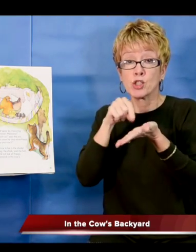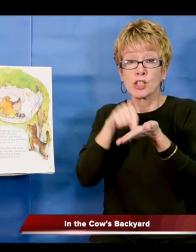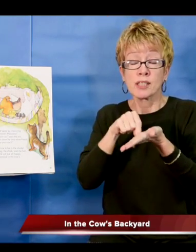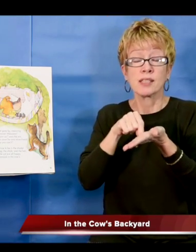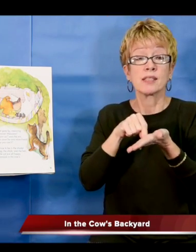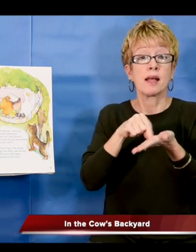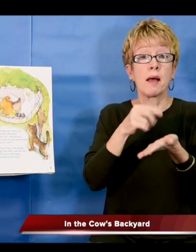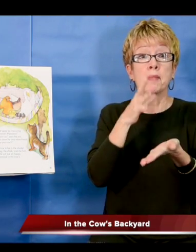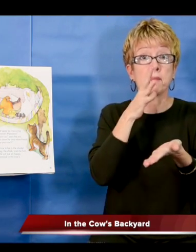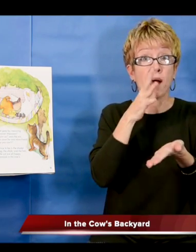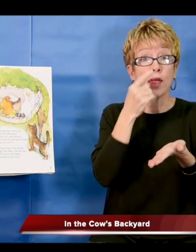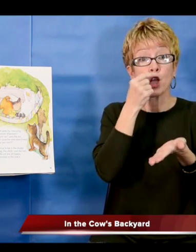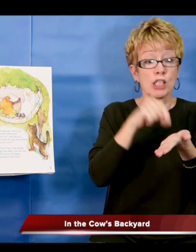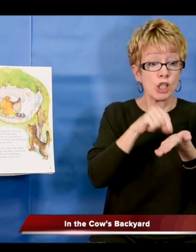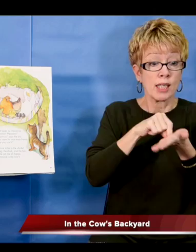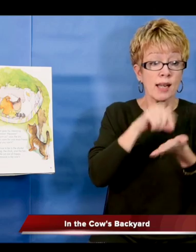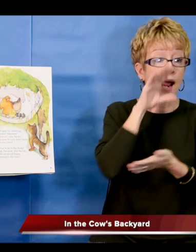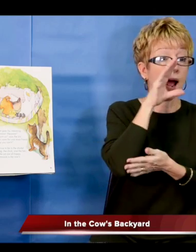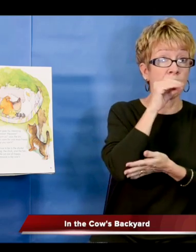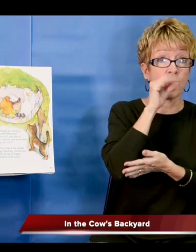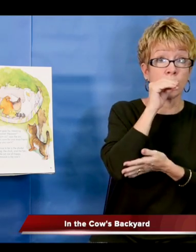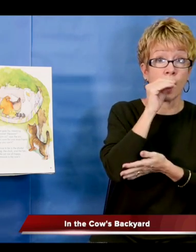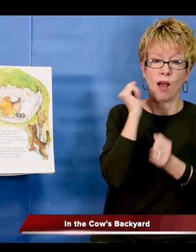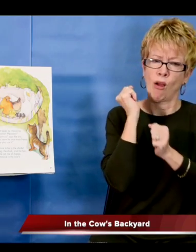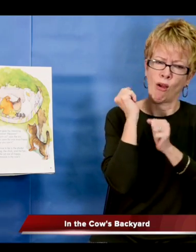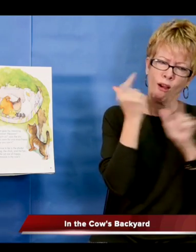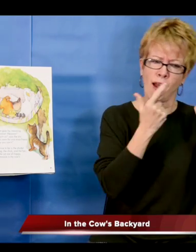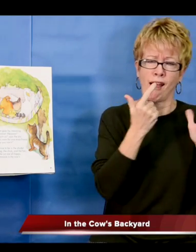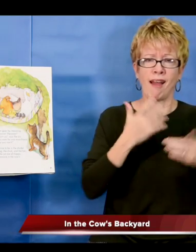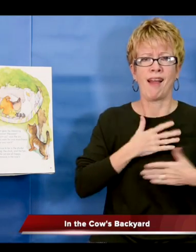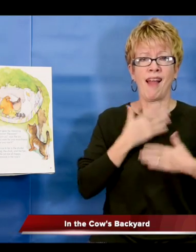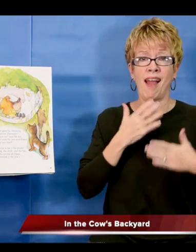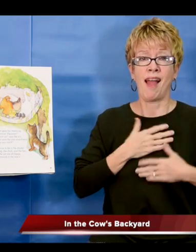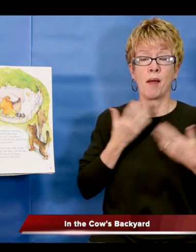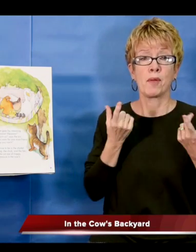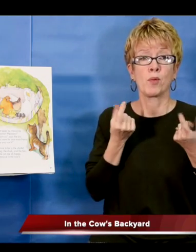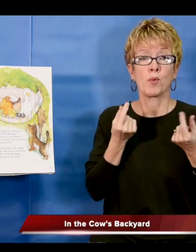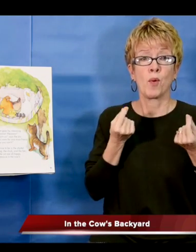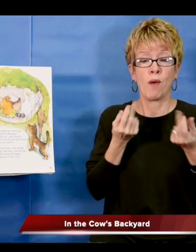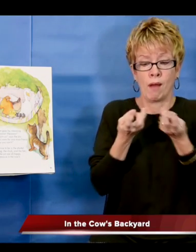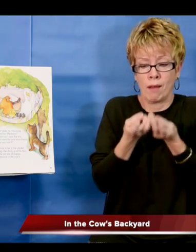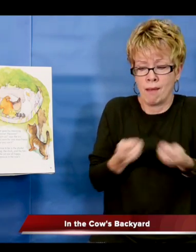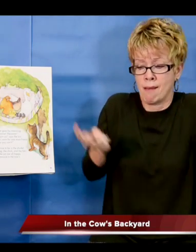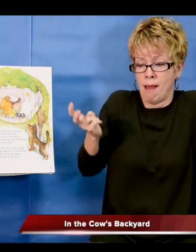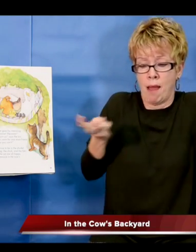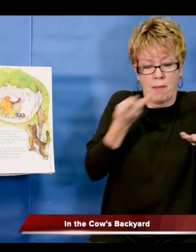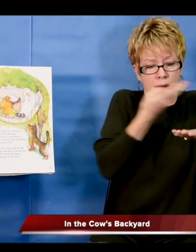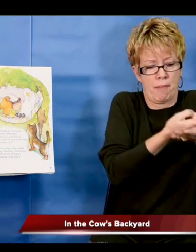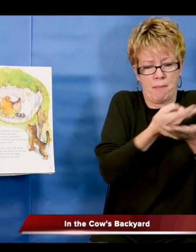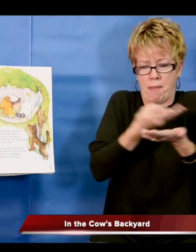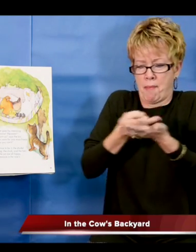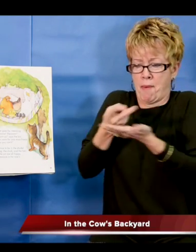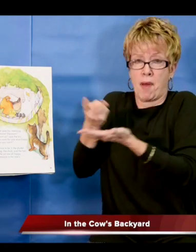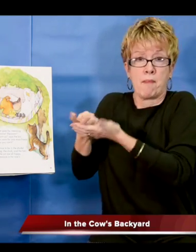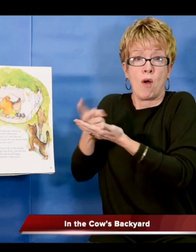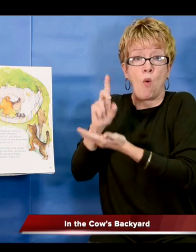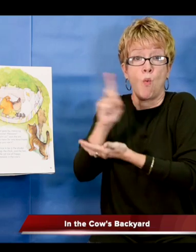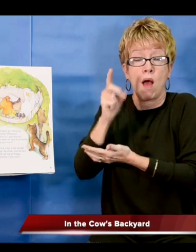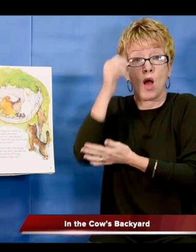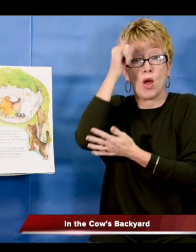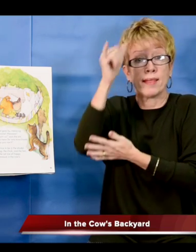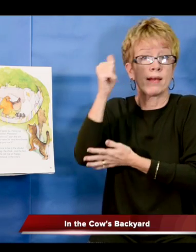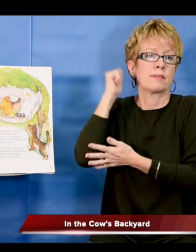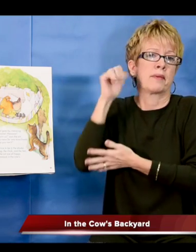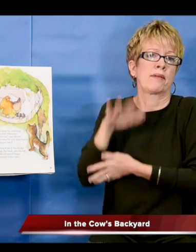hen, and the duck are all happy lying in the hammock in the cow's backyard.